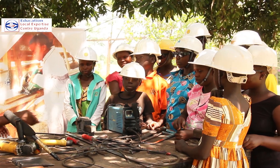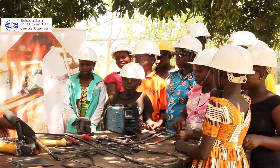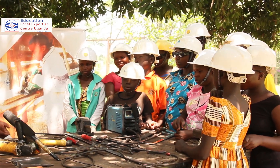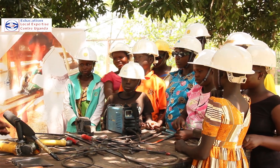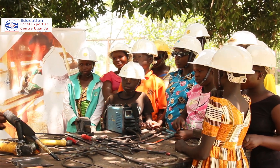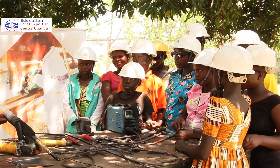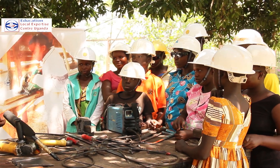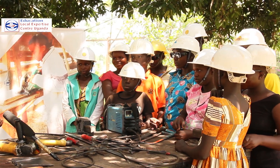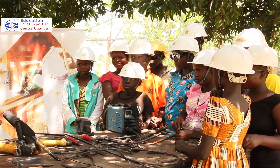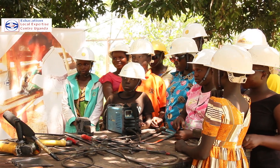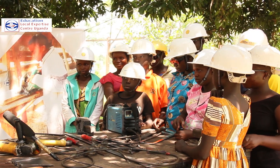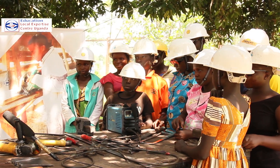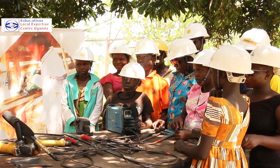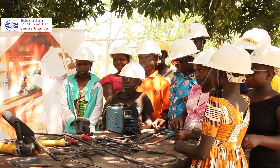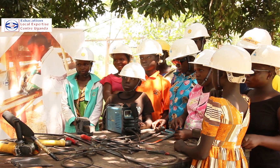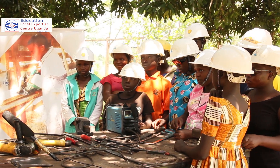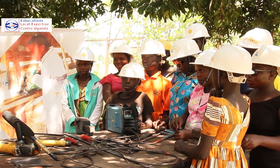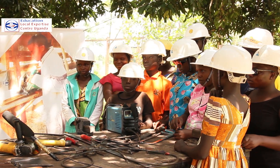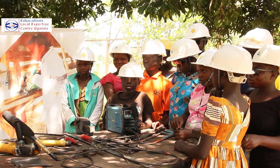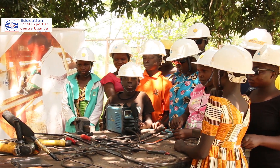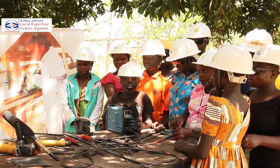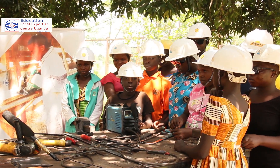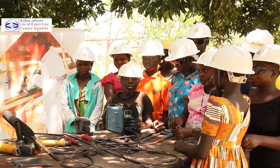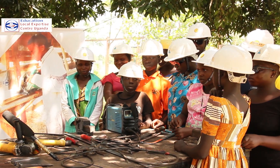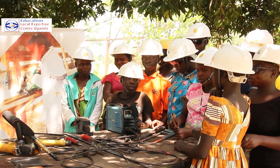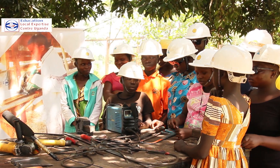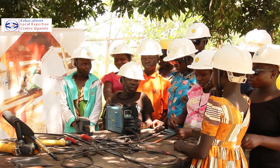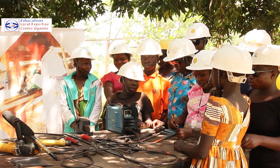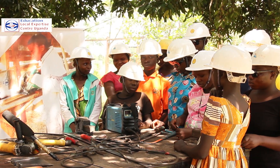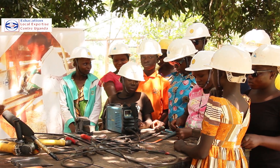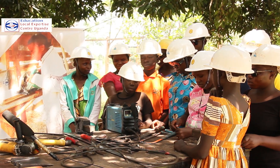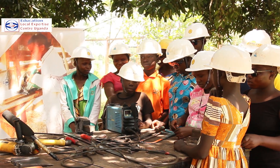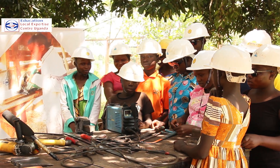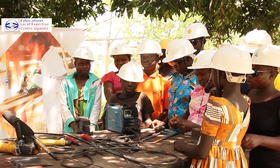tools? That's what I also don't know. But they only tell us to make it